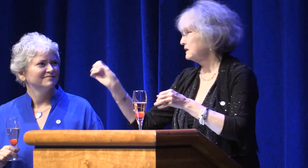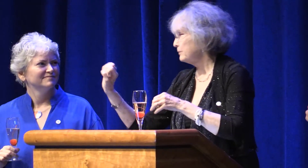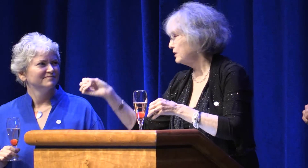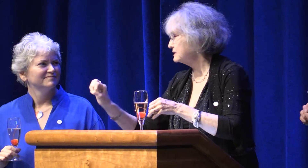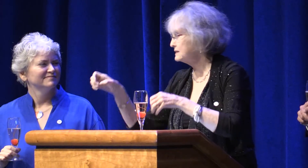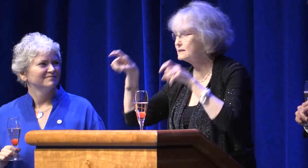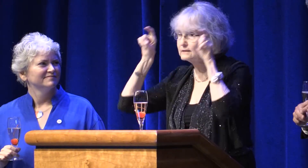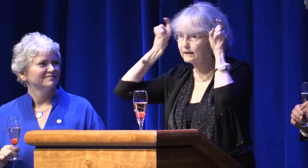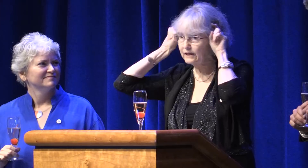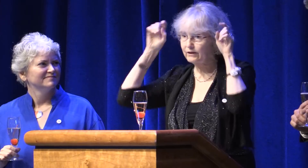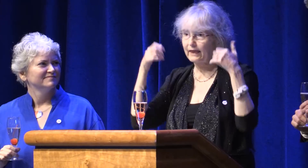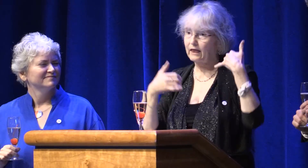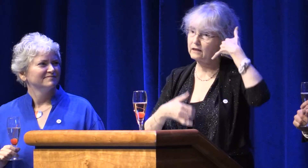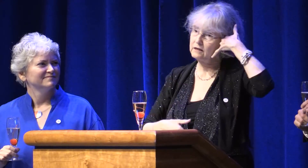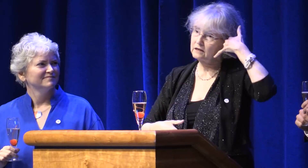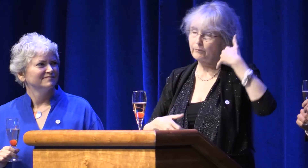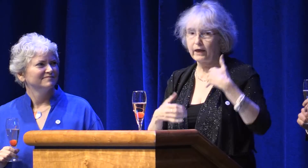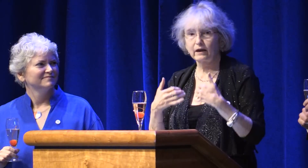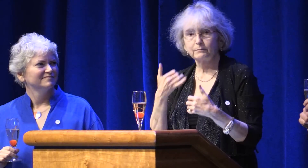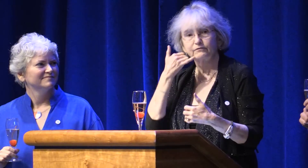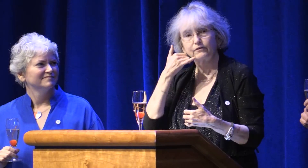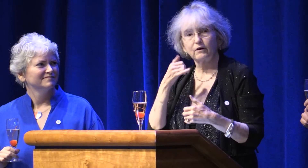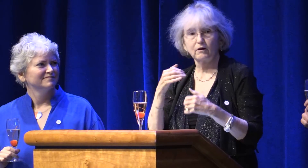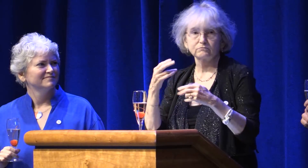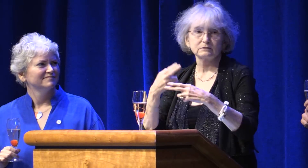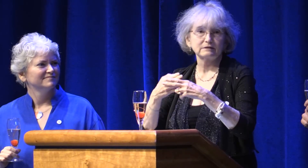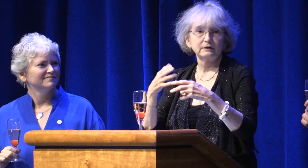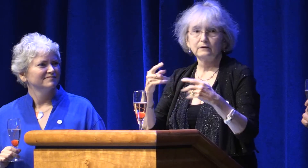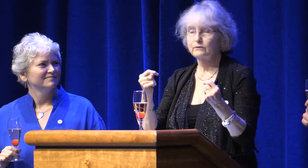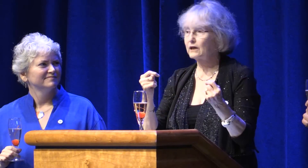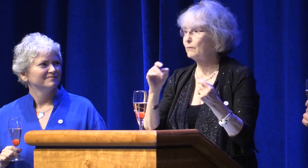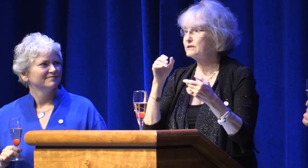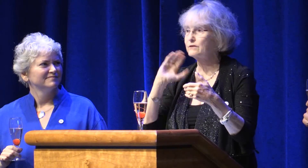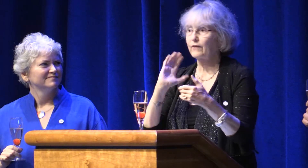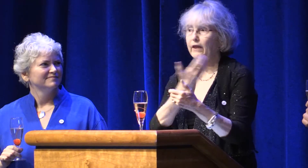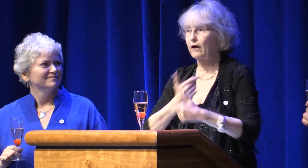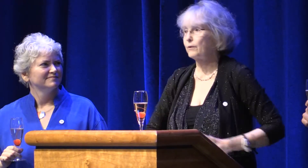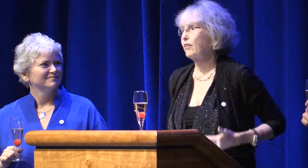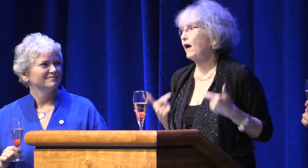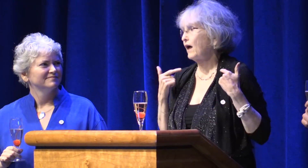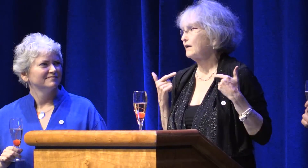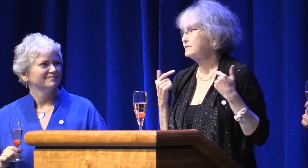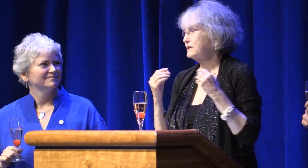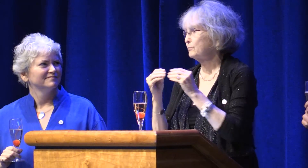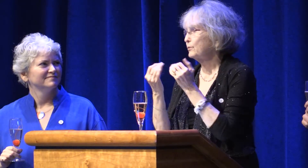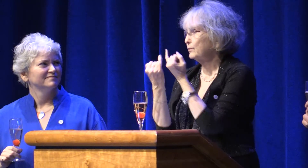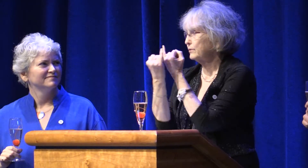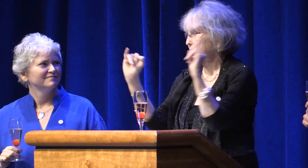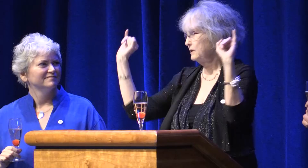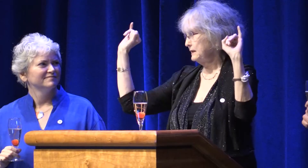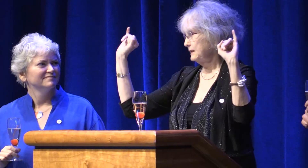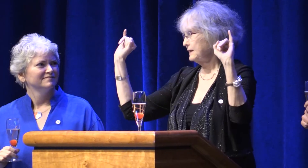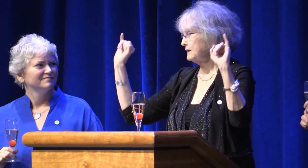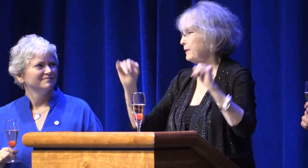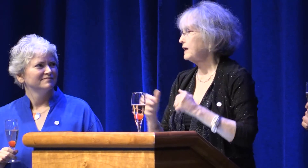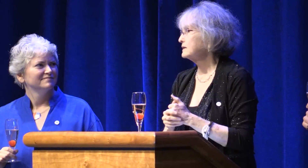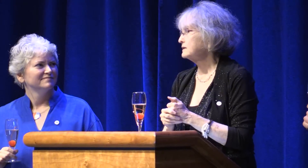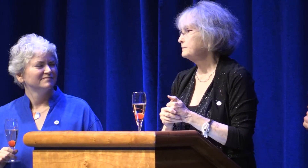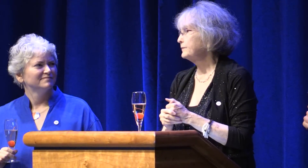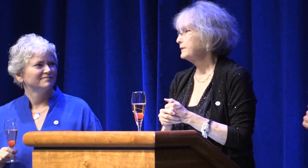with TTYs and captioning and hearing aids and our phones that have really saved our lives in some